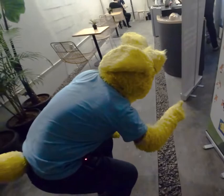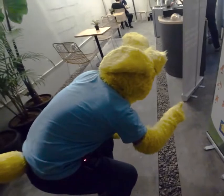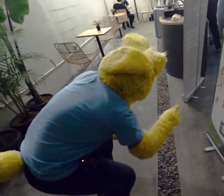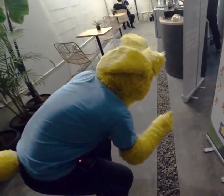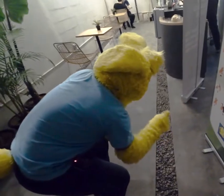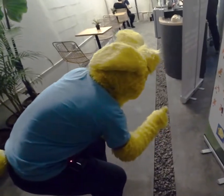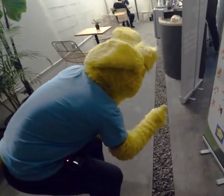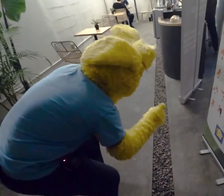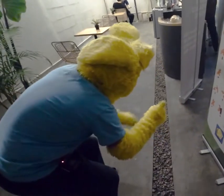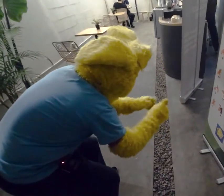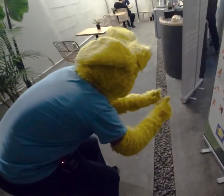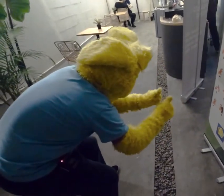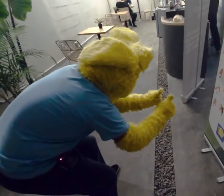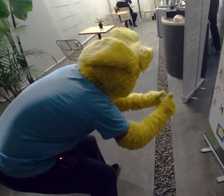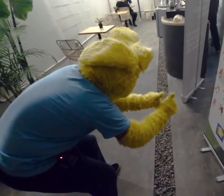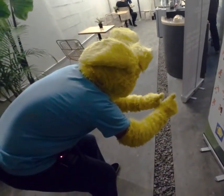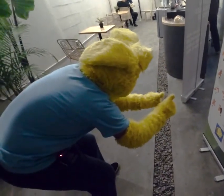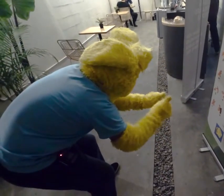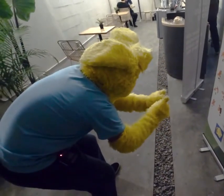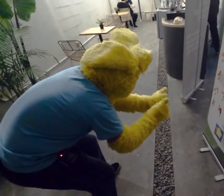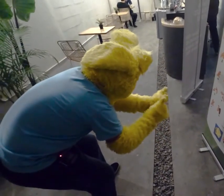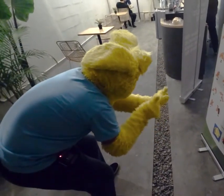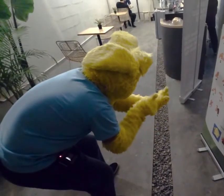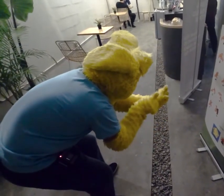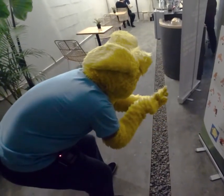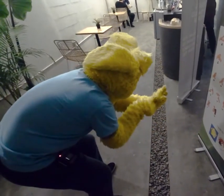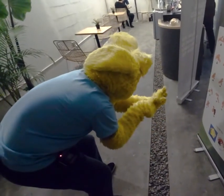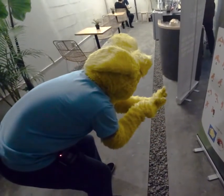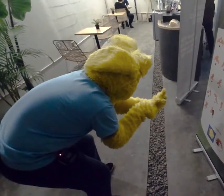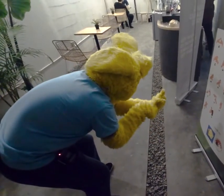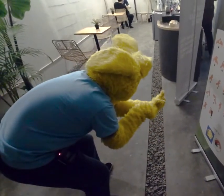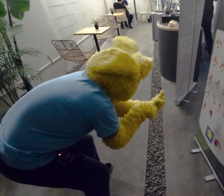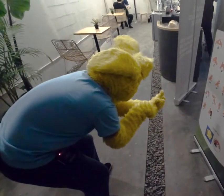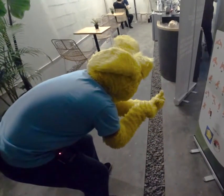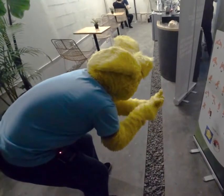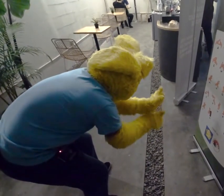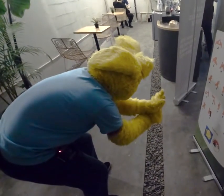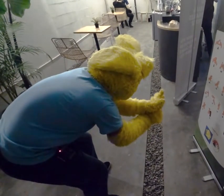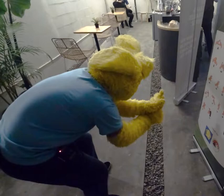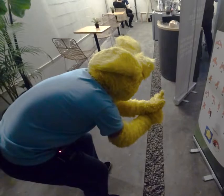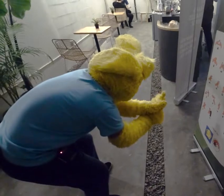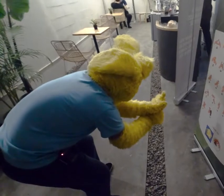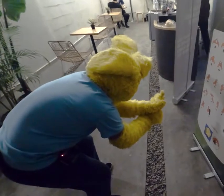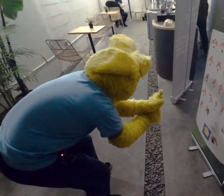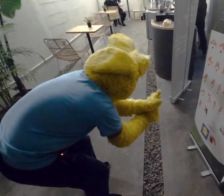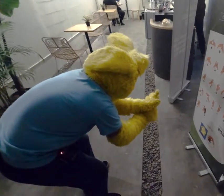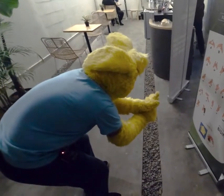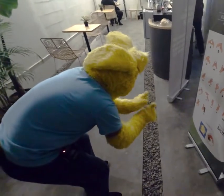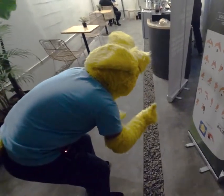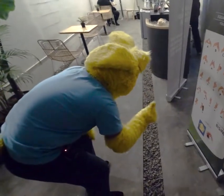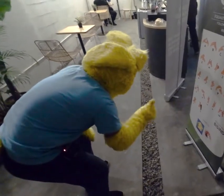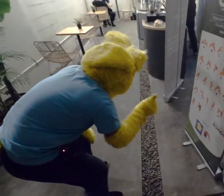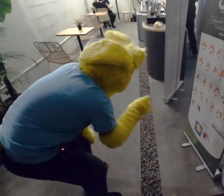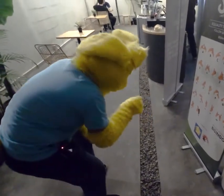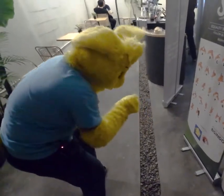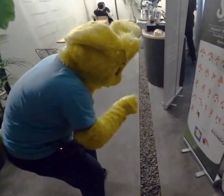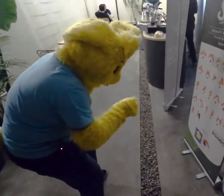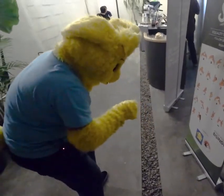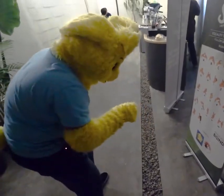why why is like this or this and oh it's like